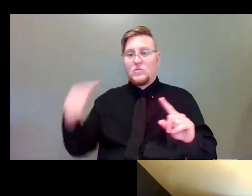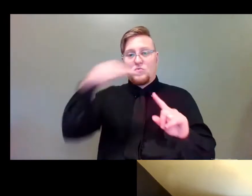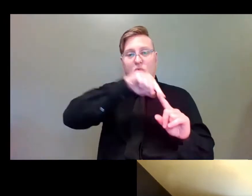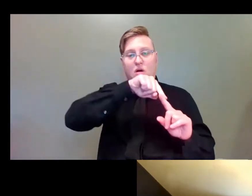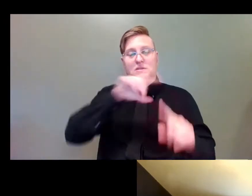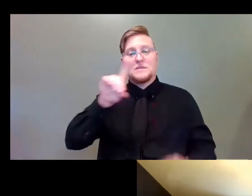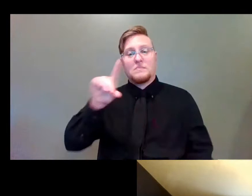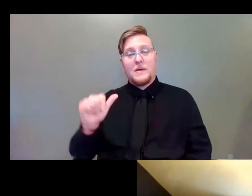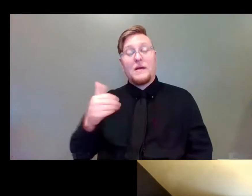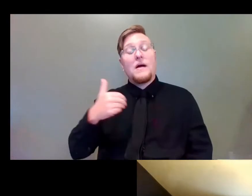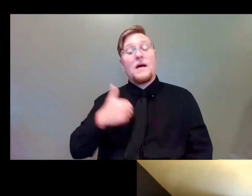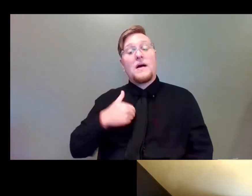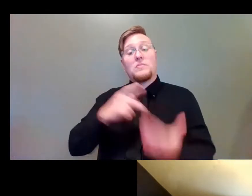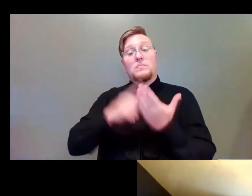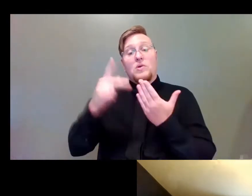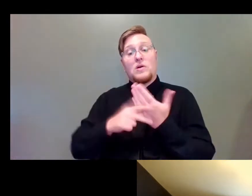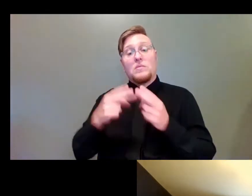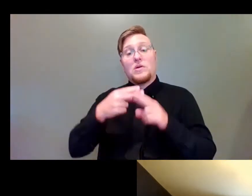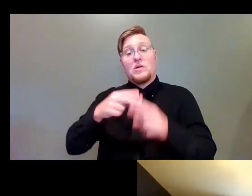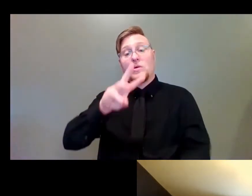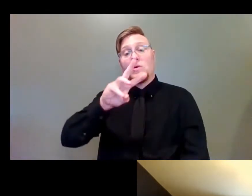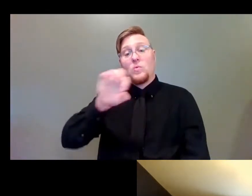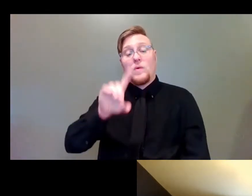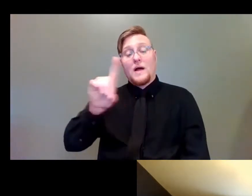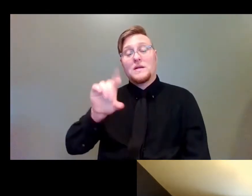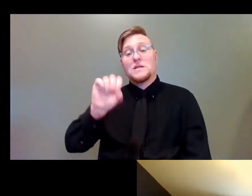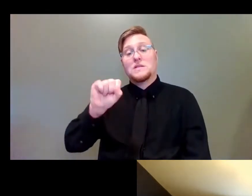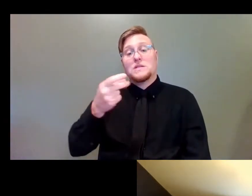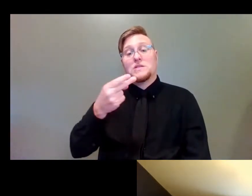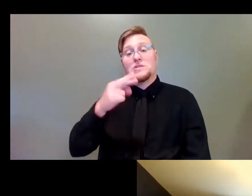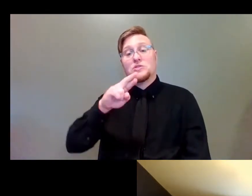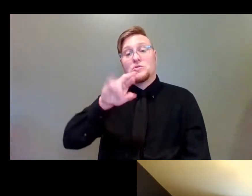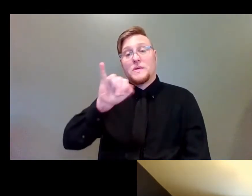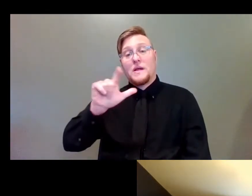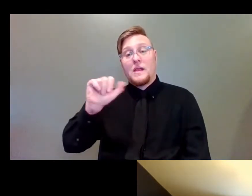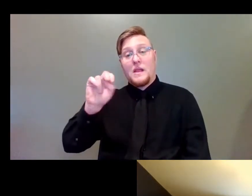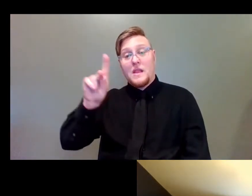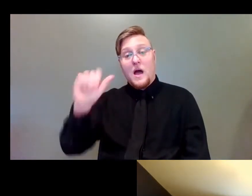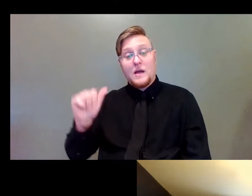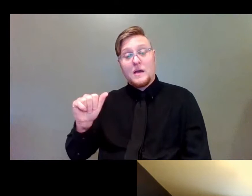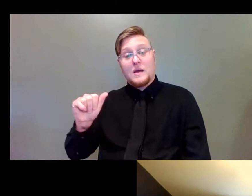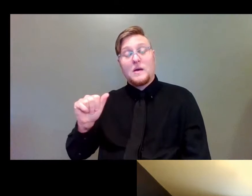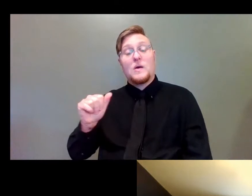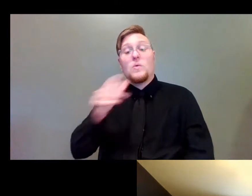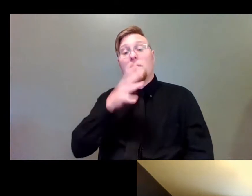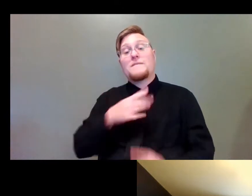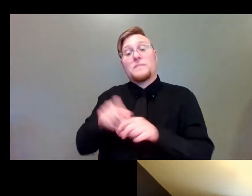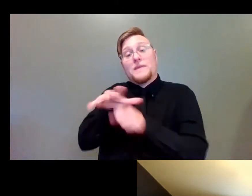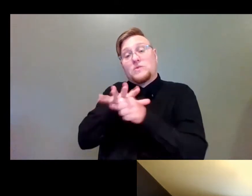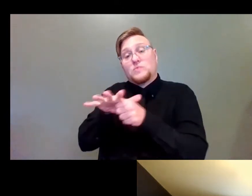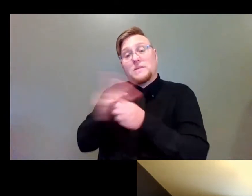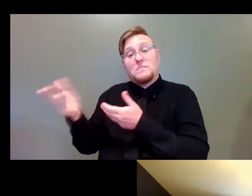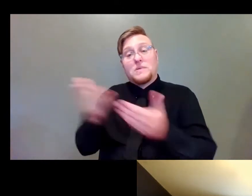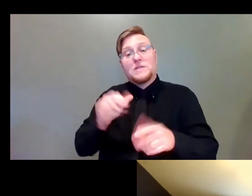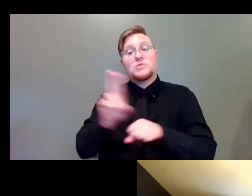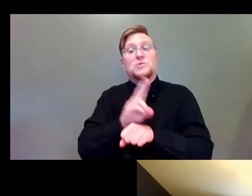our first regional program in Sri Lanka. That was our first regional program, just bringing women from that region together, using